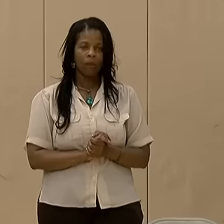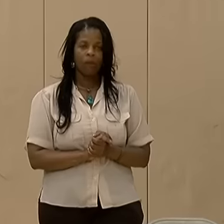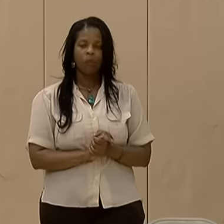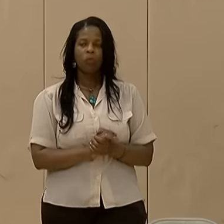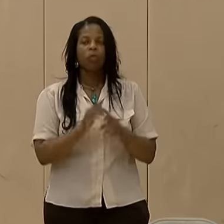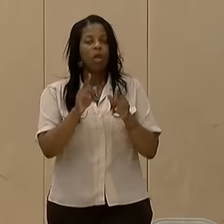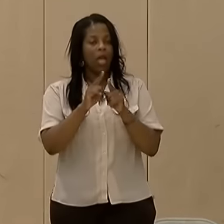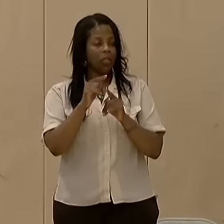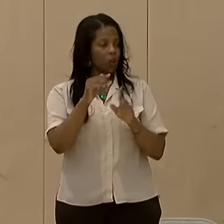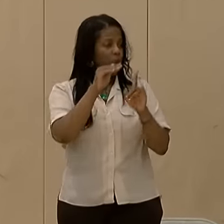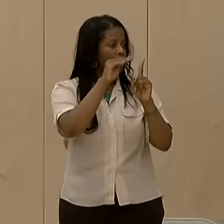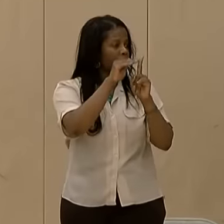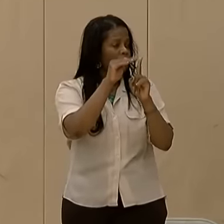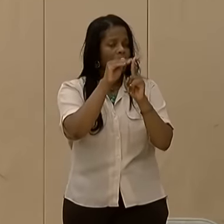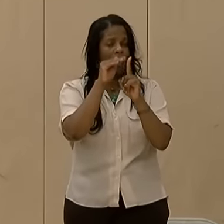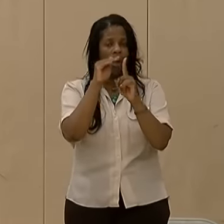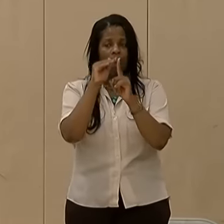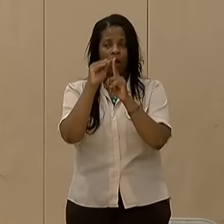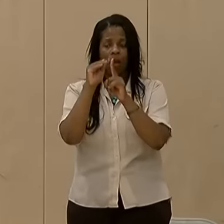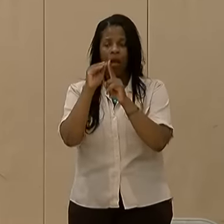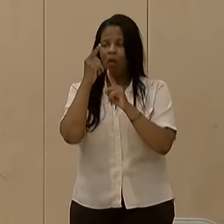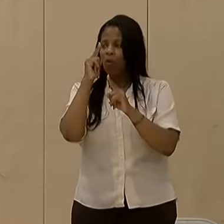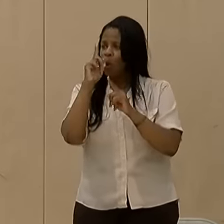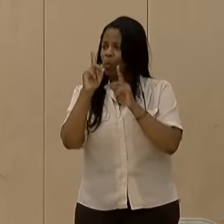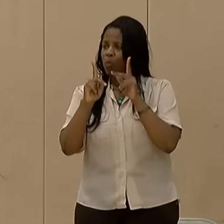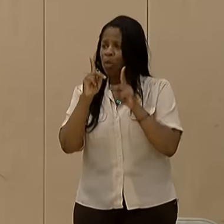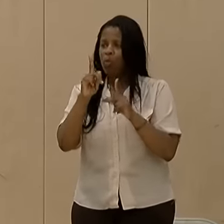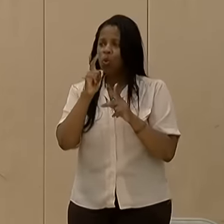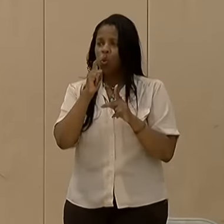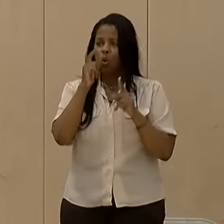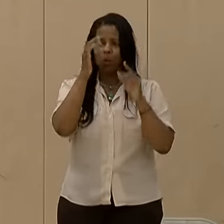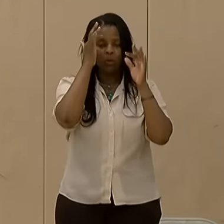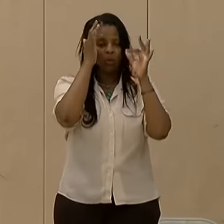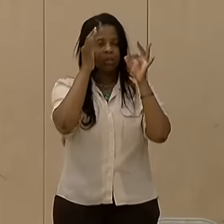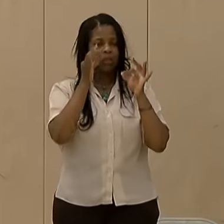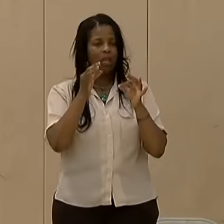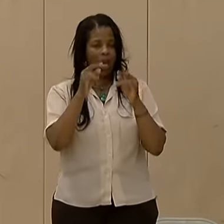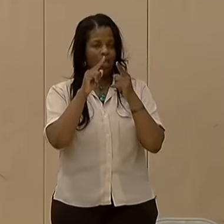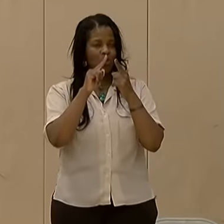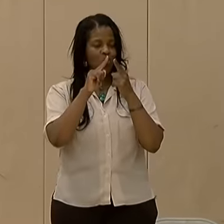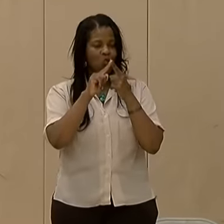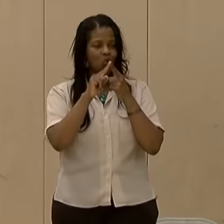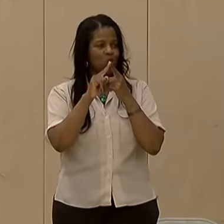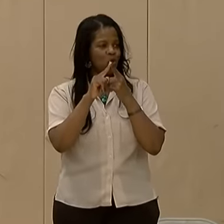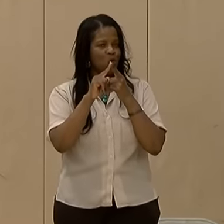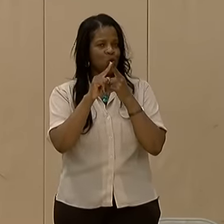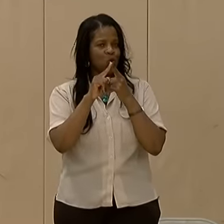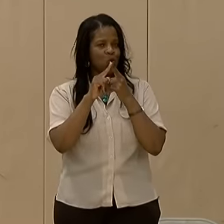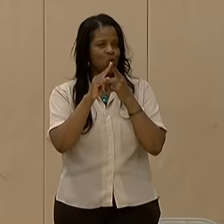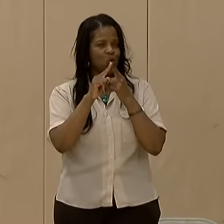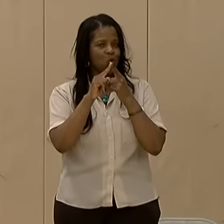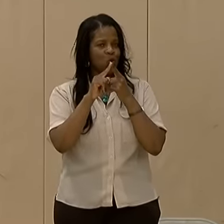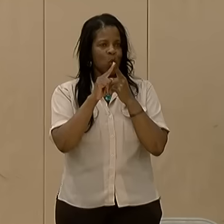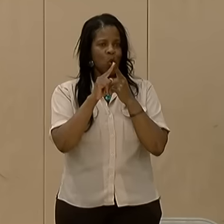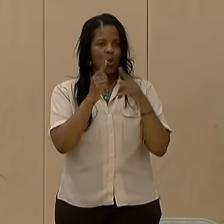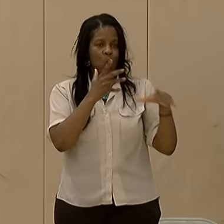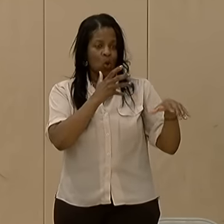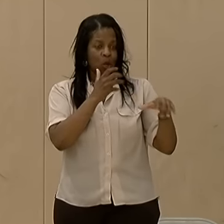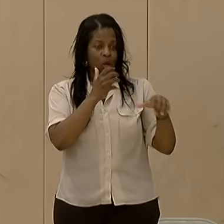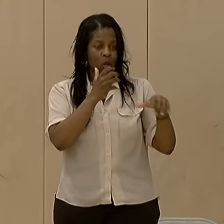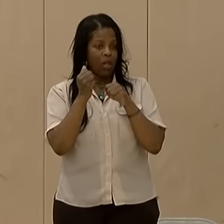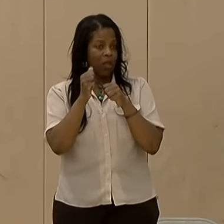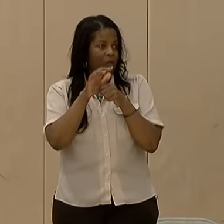As a reminder, for people who decide to leave an affected area under recommended